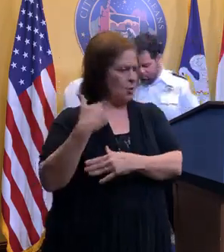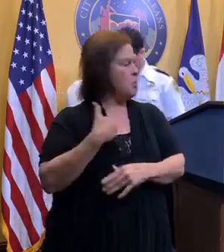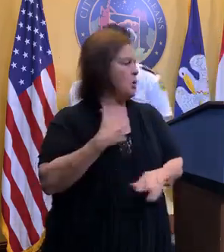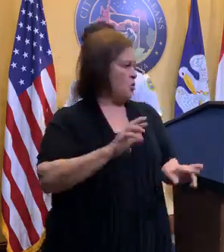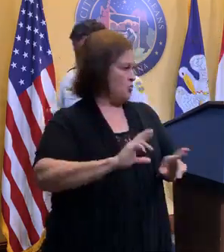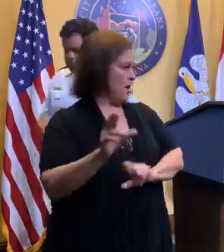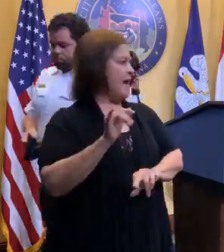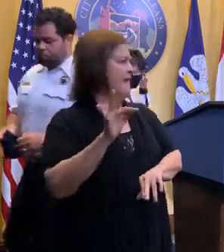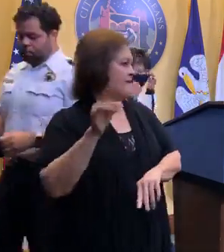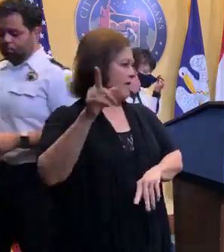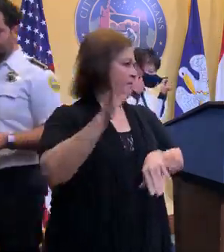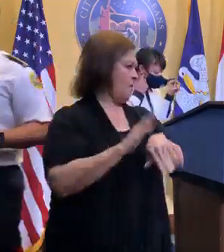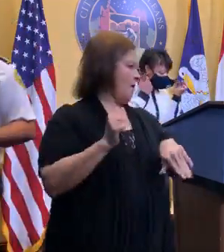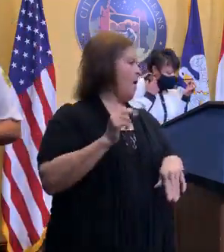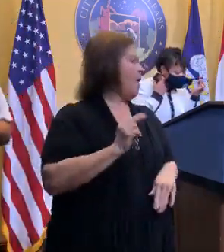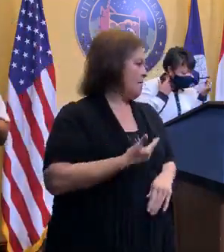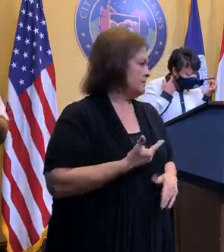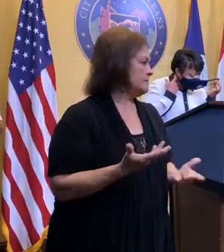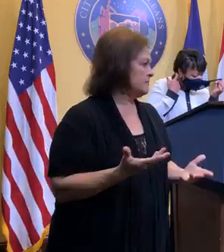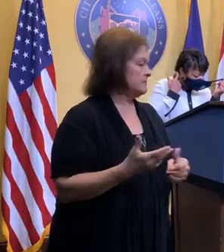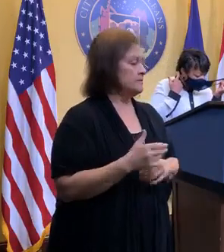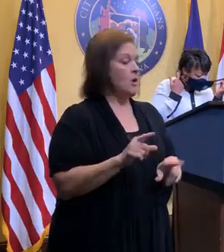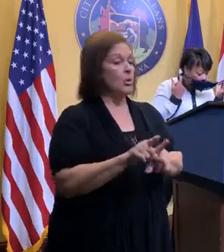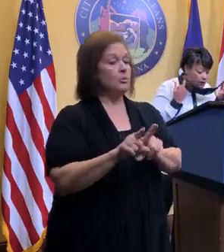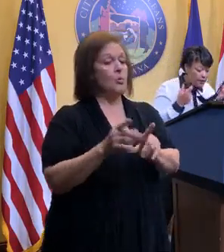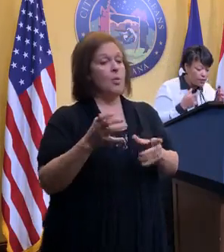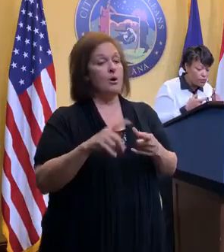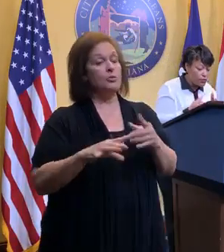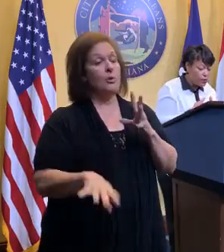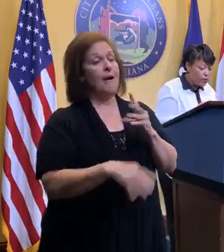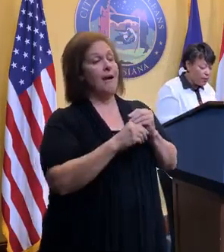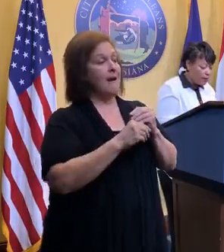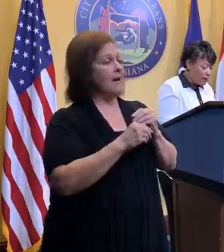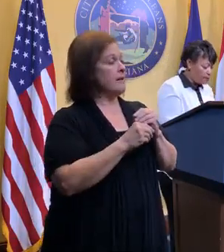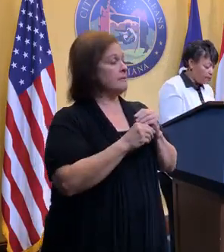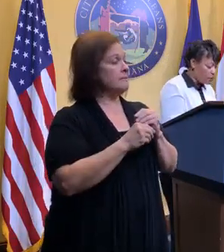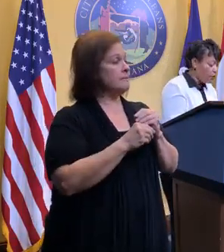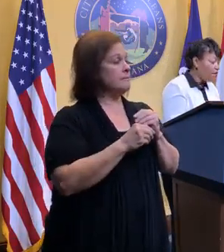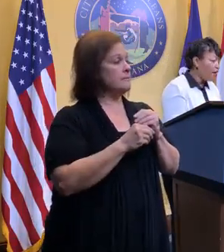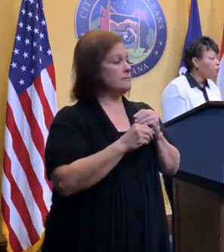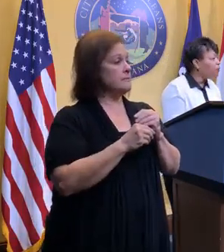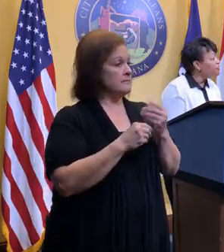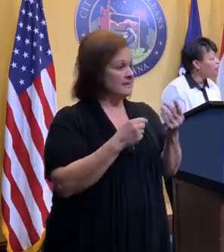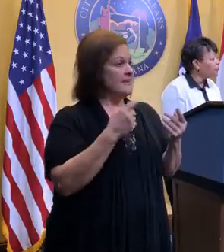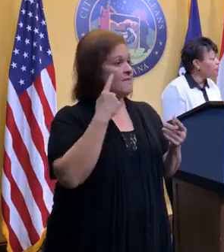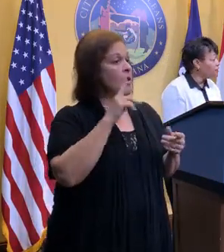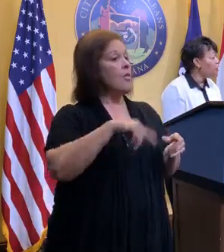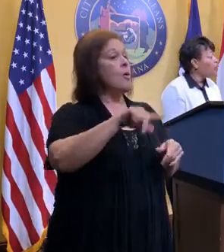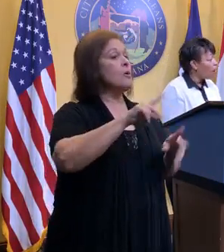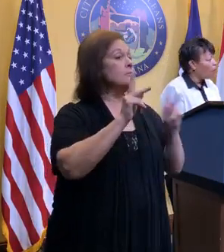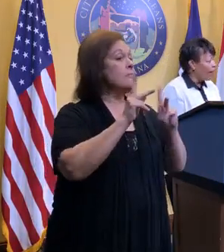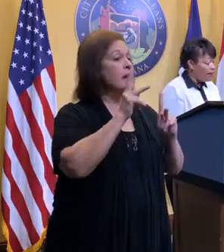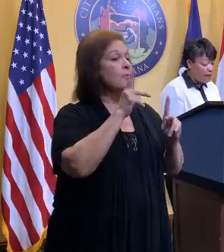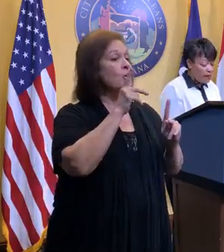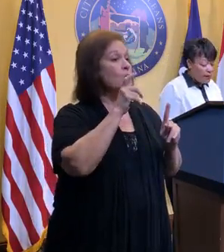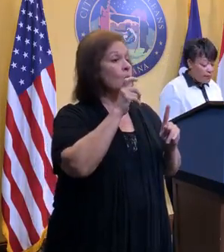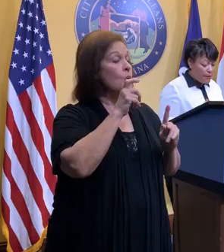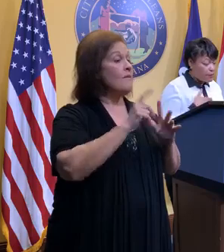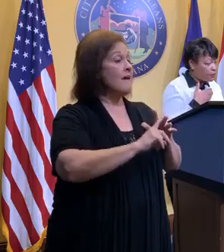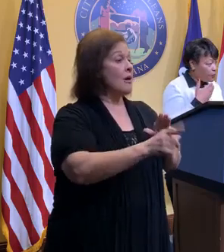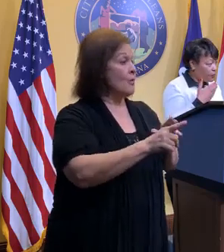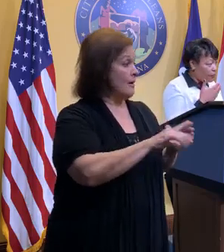Thank you, Tyrell, and even to add, as it relates to any evacuees that would need to come our